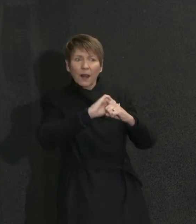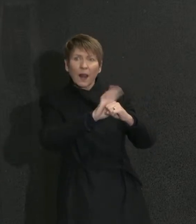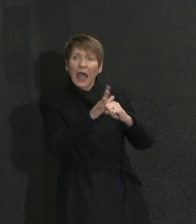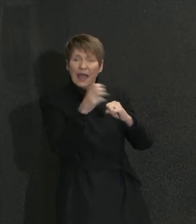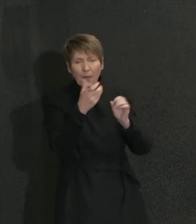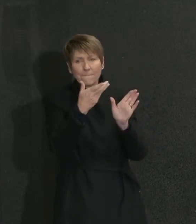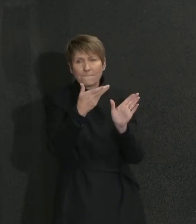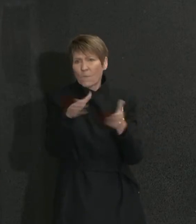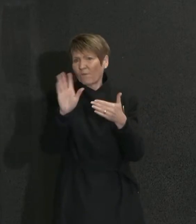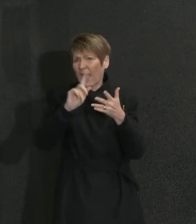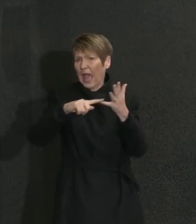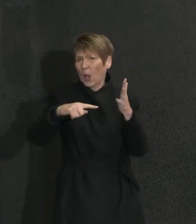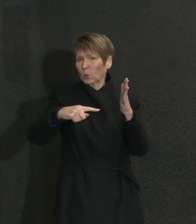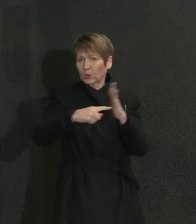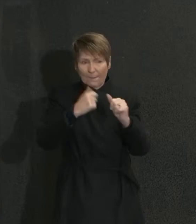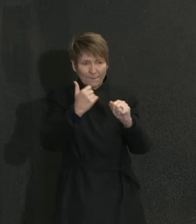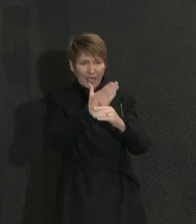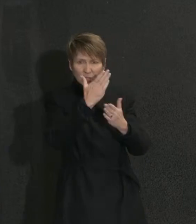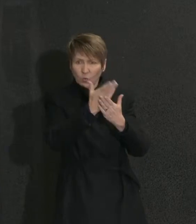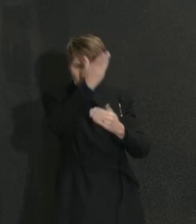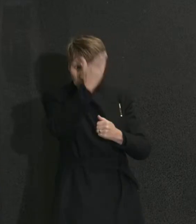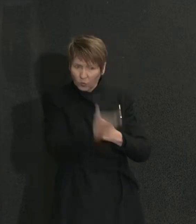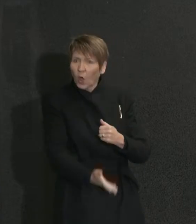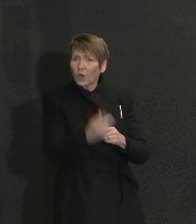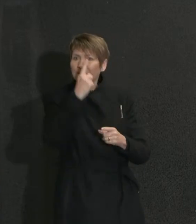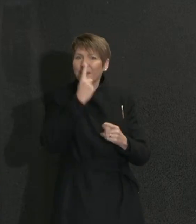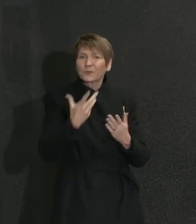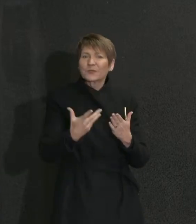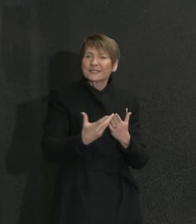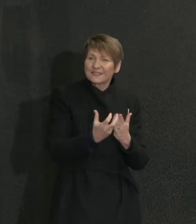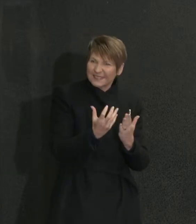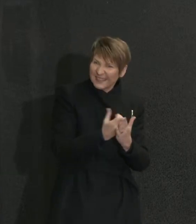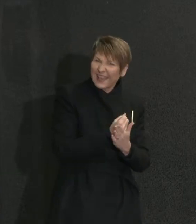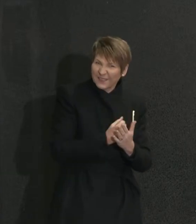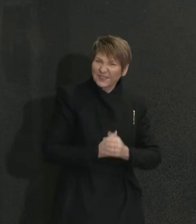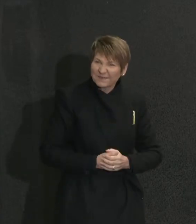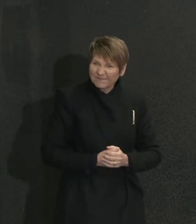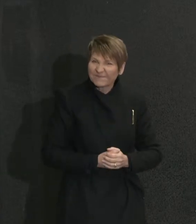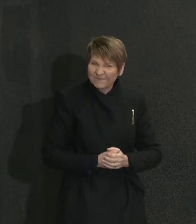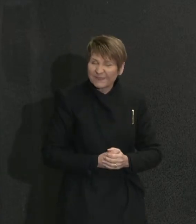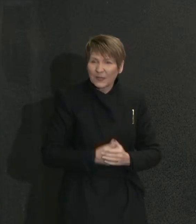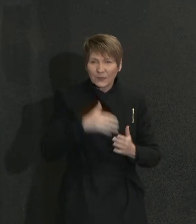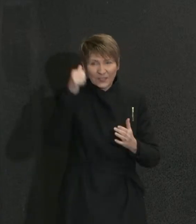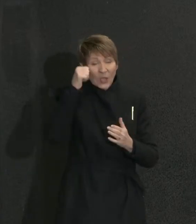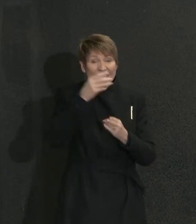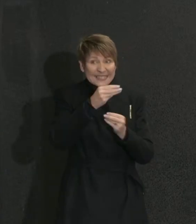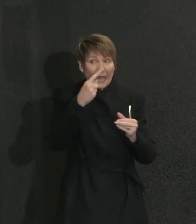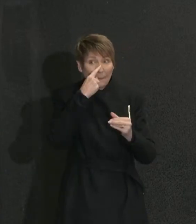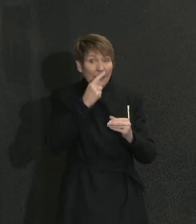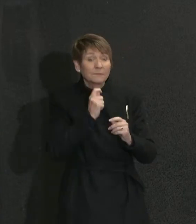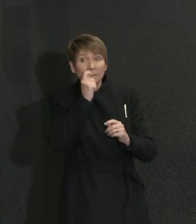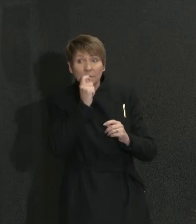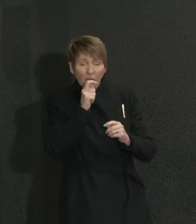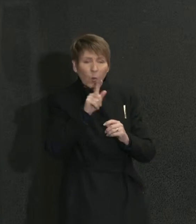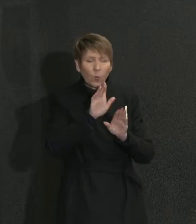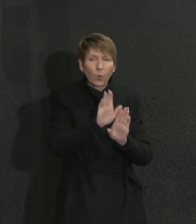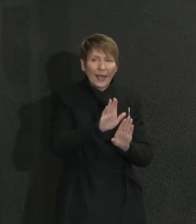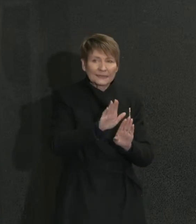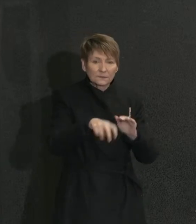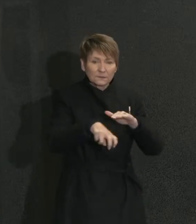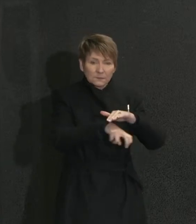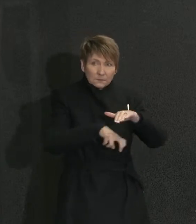have to isolate across a whole floor, and there's support being provided to those who have to isolate until they get a negative test. So that is Tier 1 and Tier